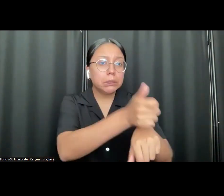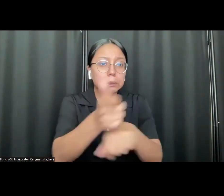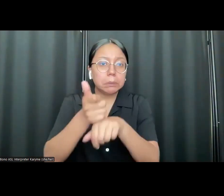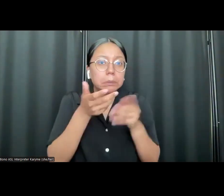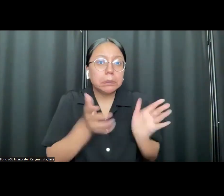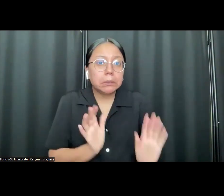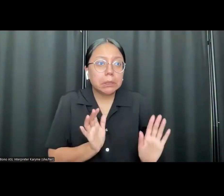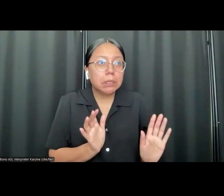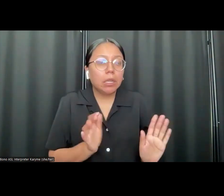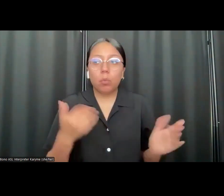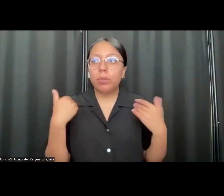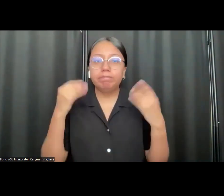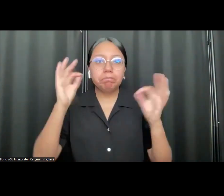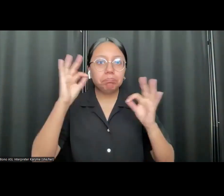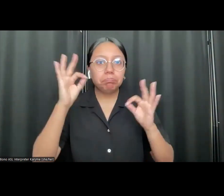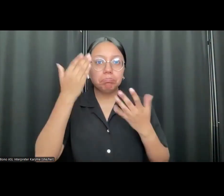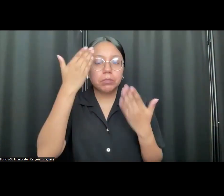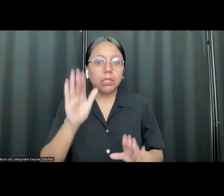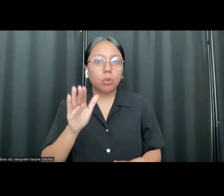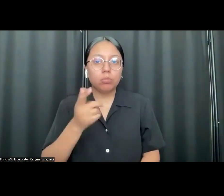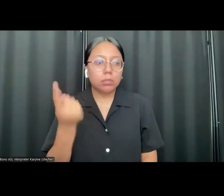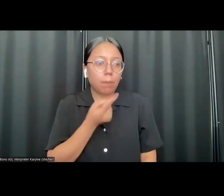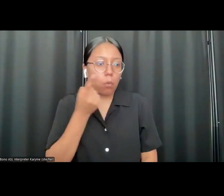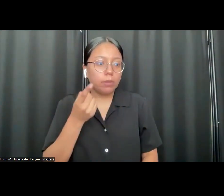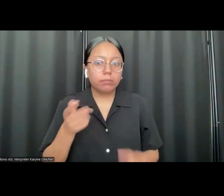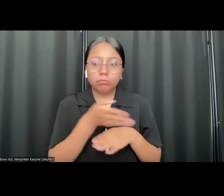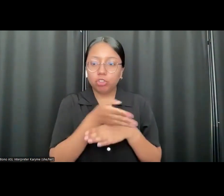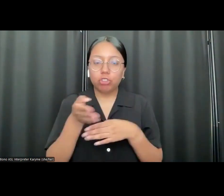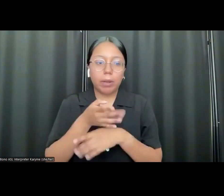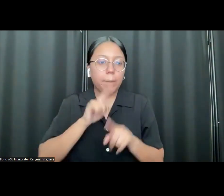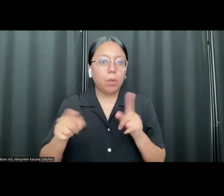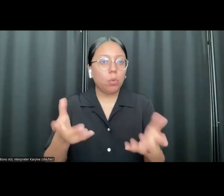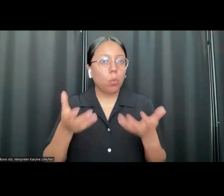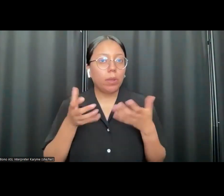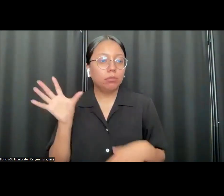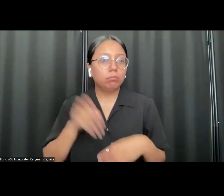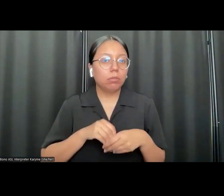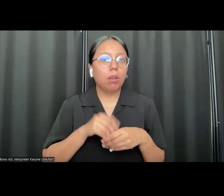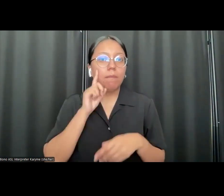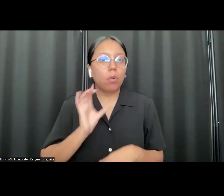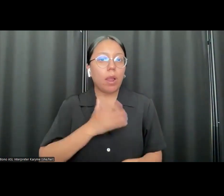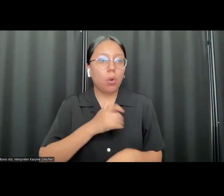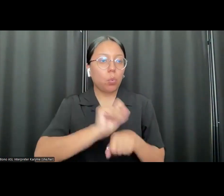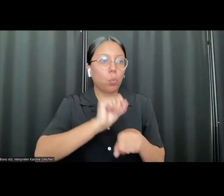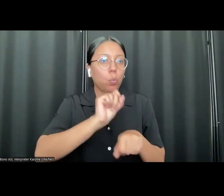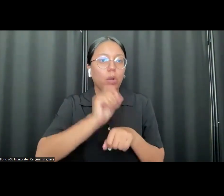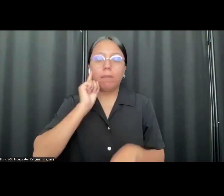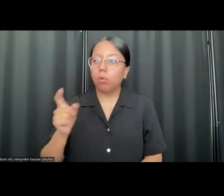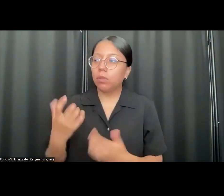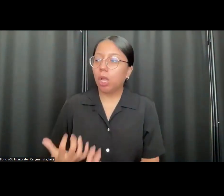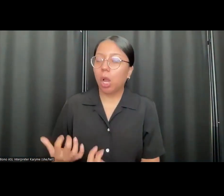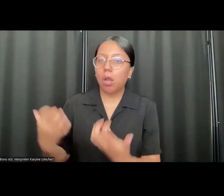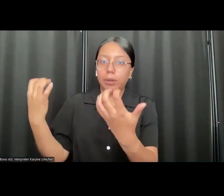to bring spirit into the work. We want to bring a place for the audience who are part of